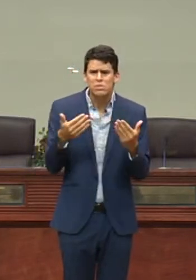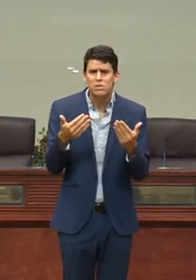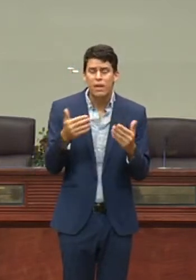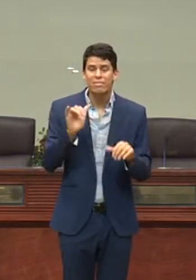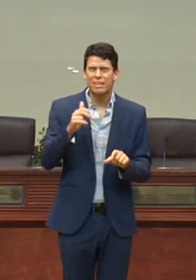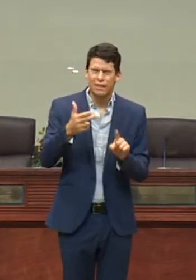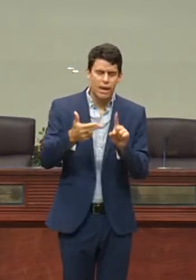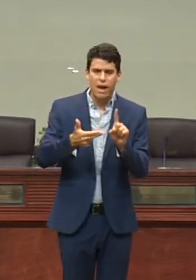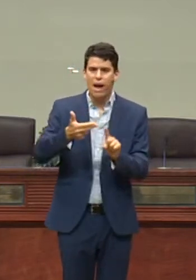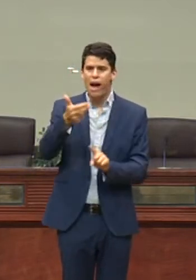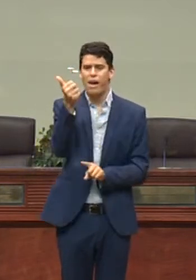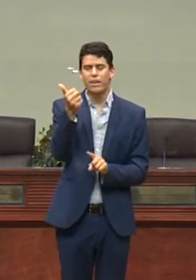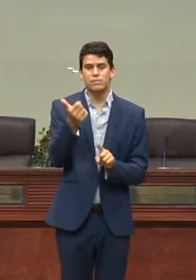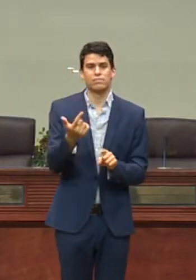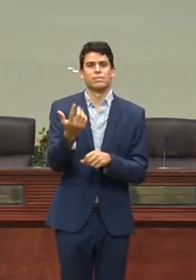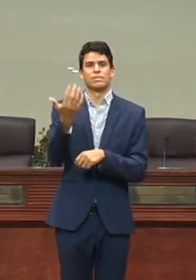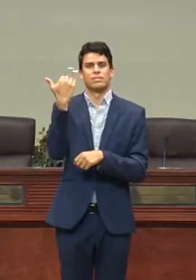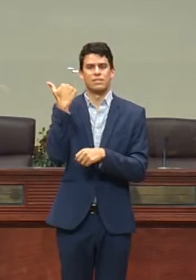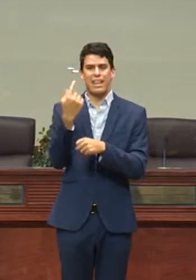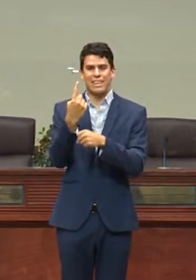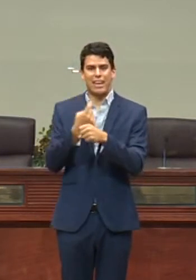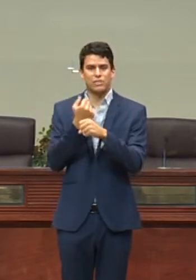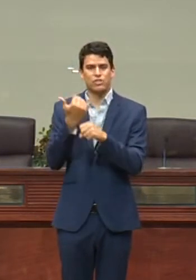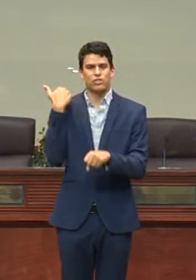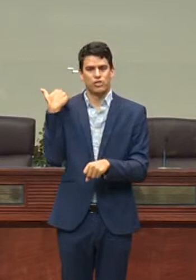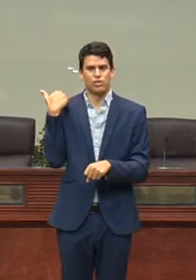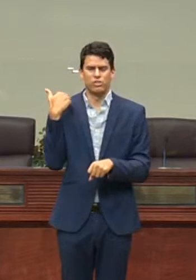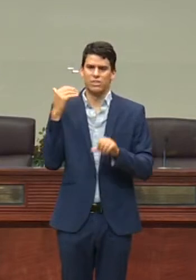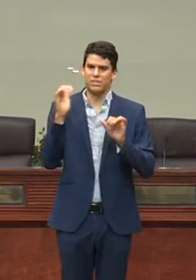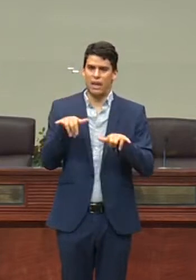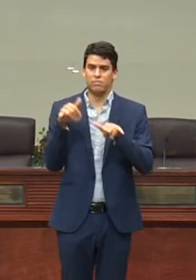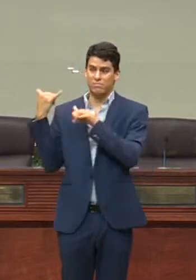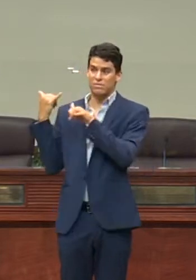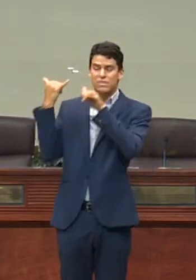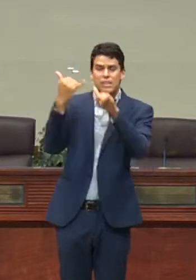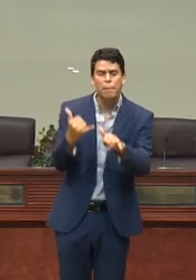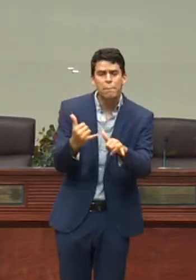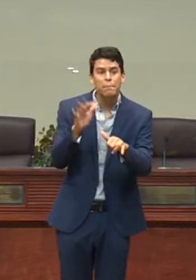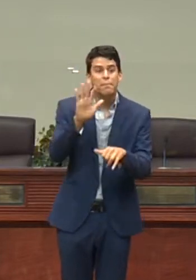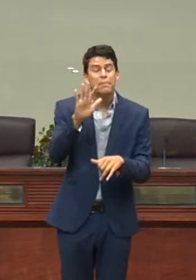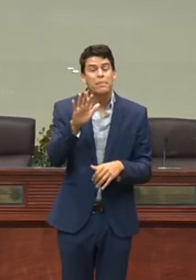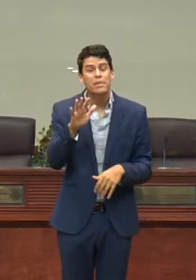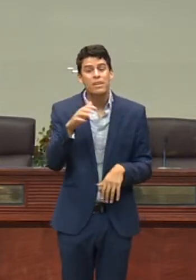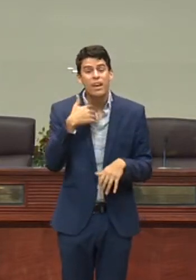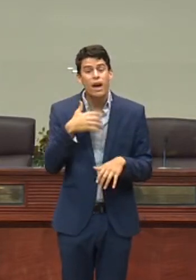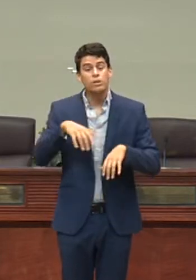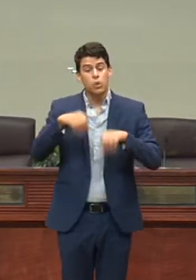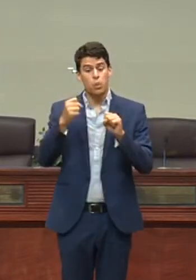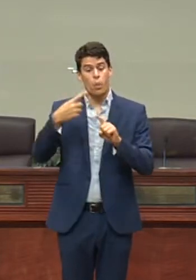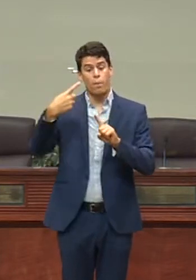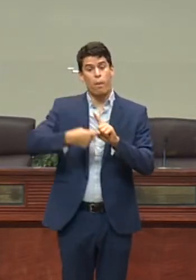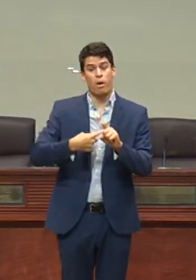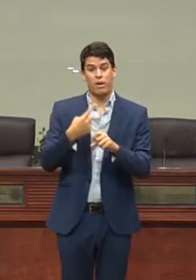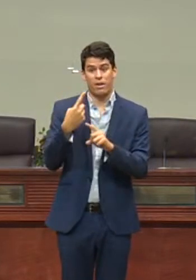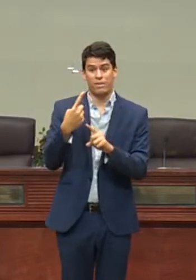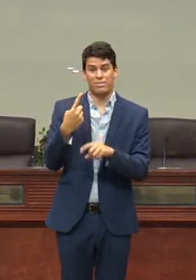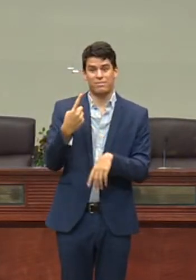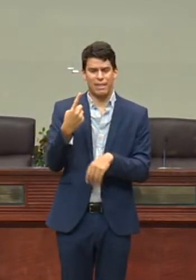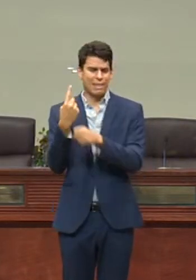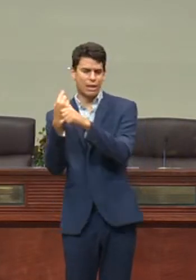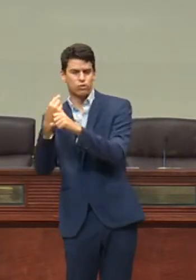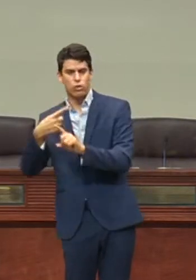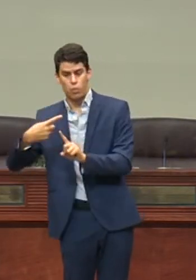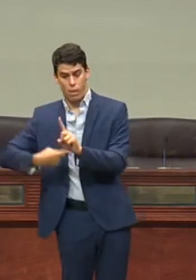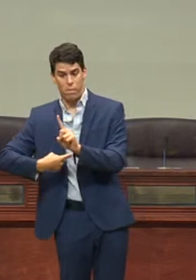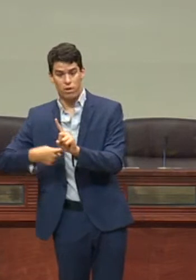peak last year. It took us approximately 1 month last year before we